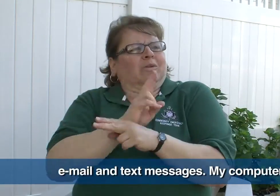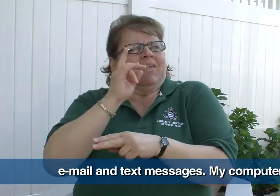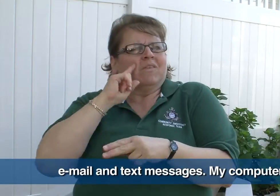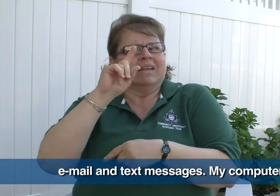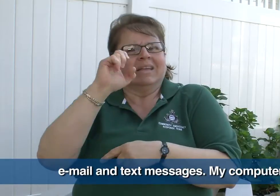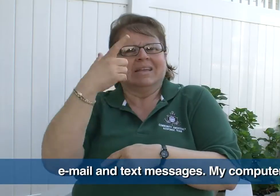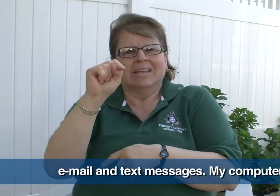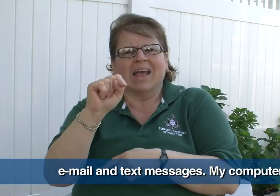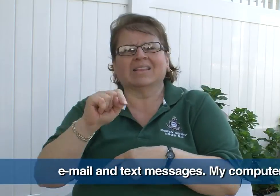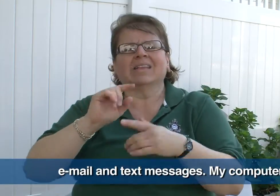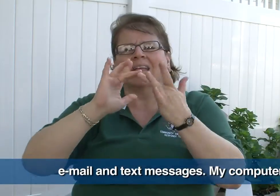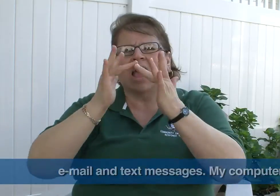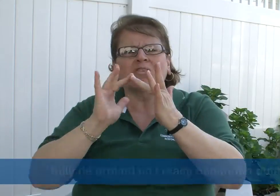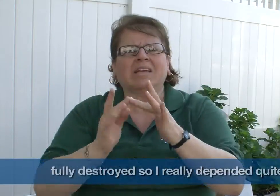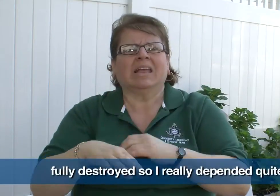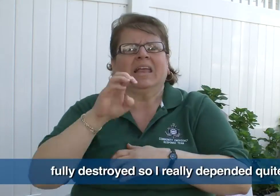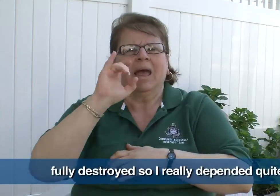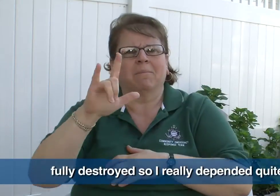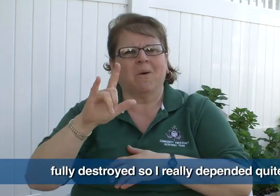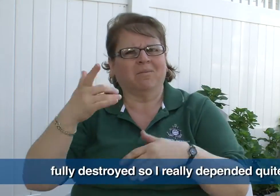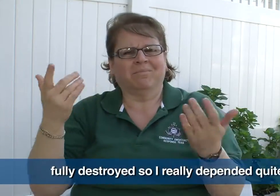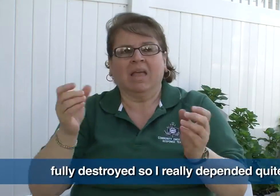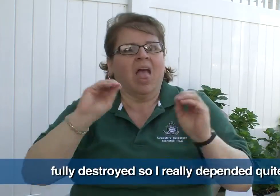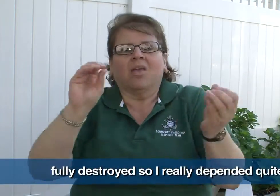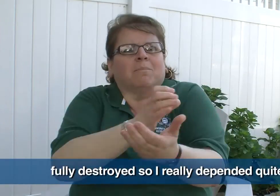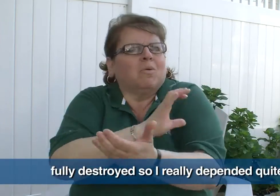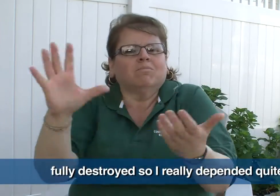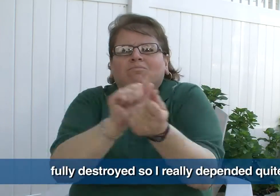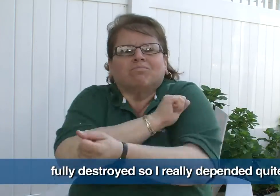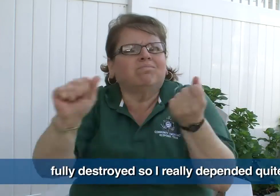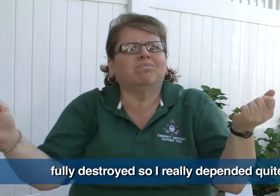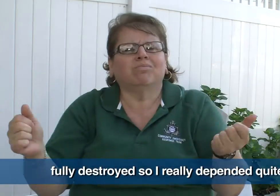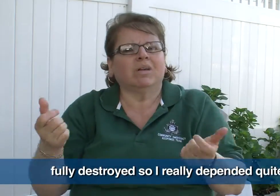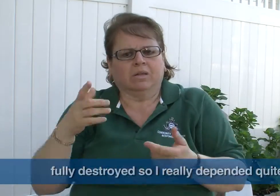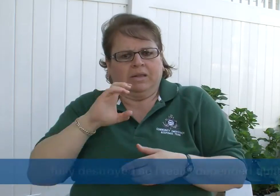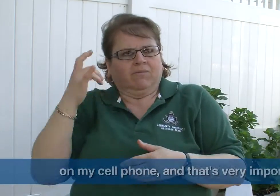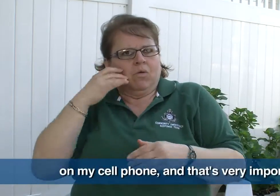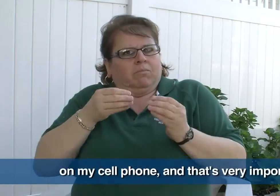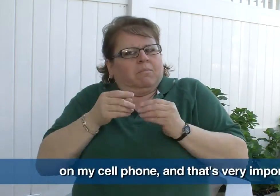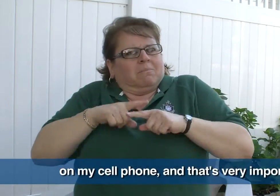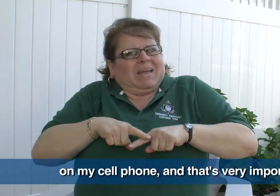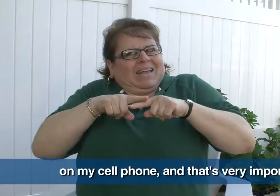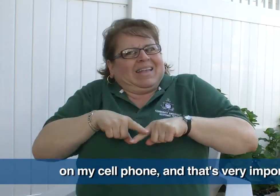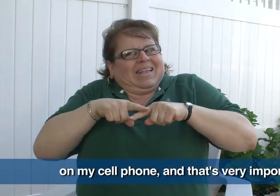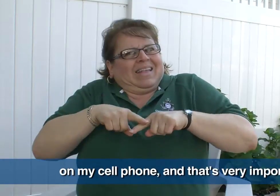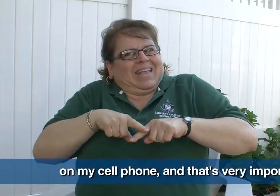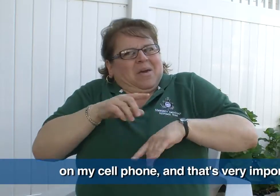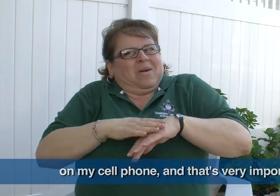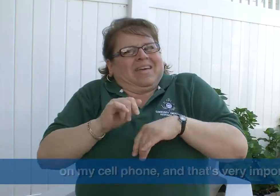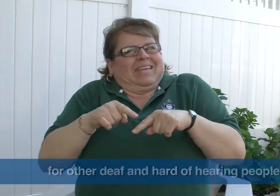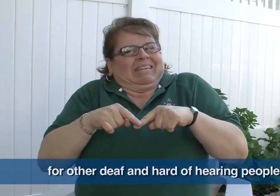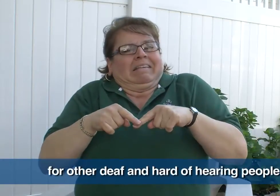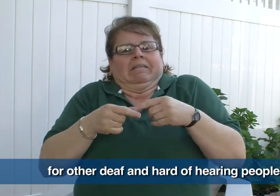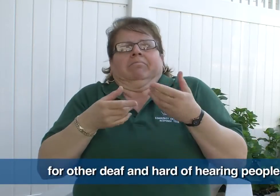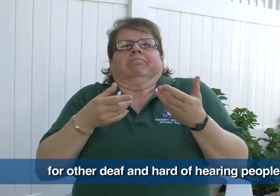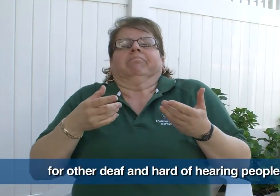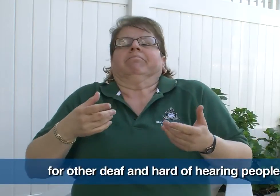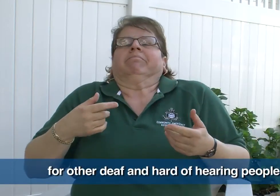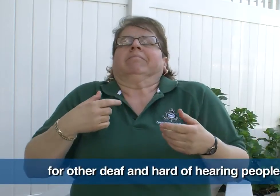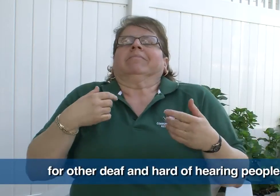messages, and my computer was fully destroyed. So I'm really dependent quite heavily on my cell phone, and that's very important for other deaf and hard of hearing